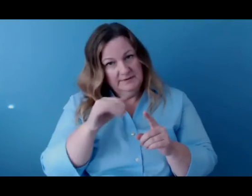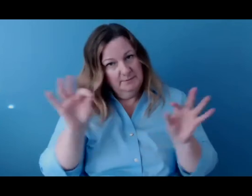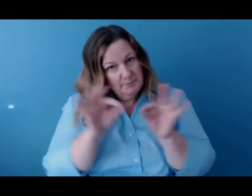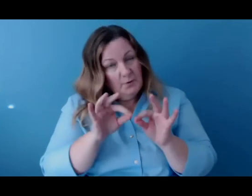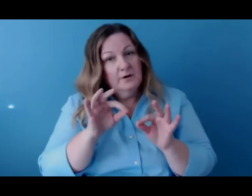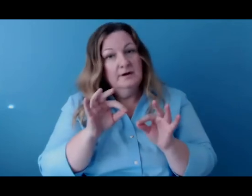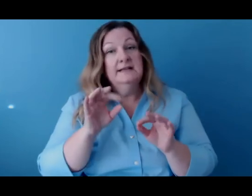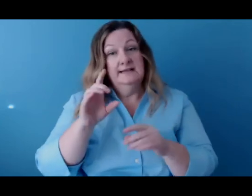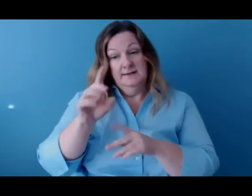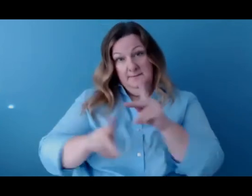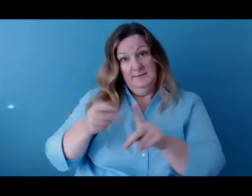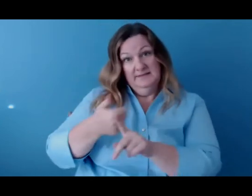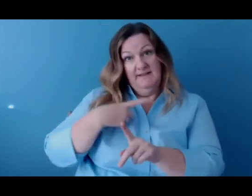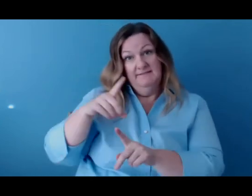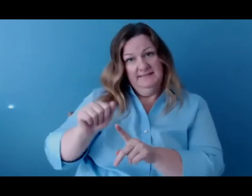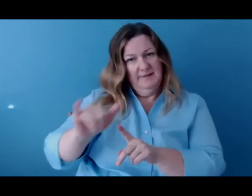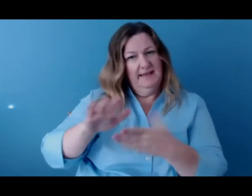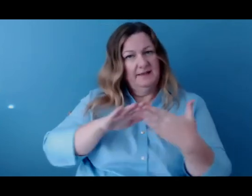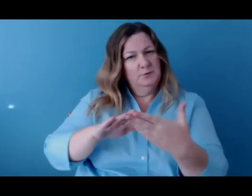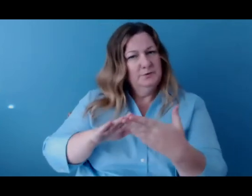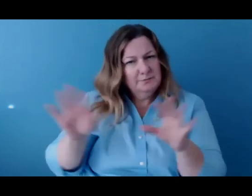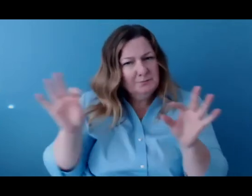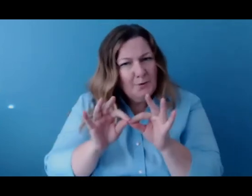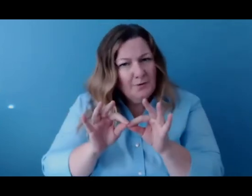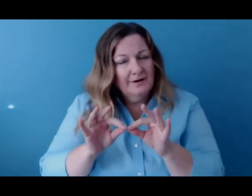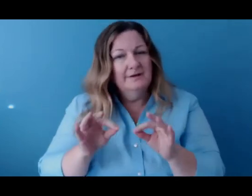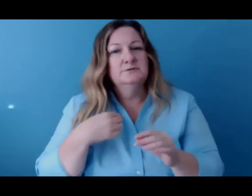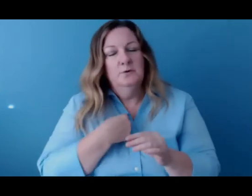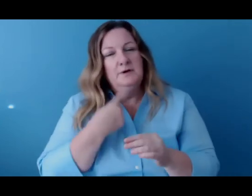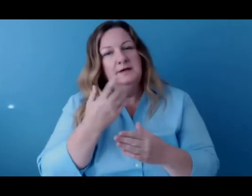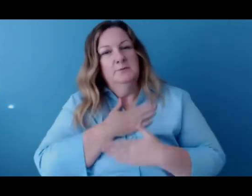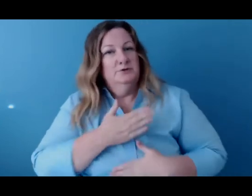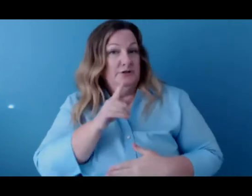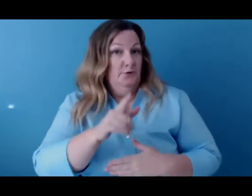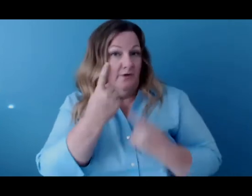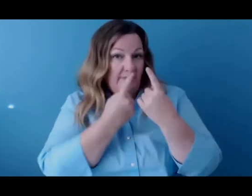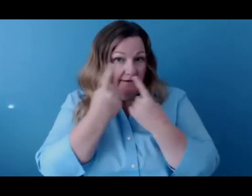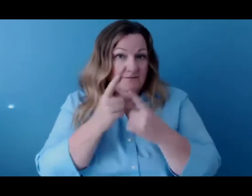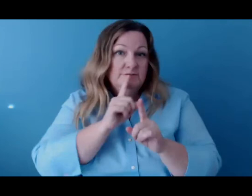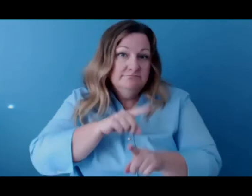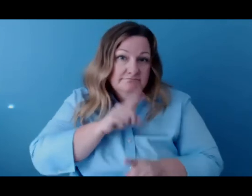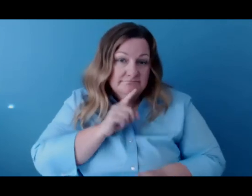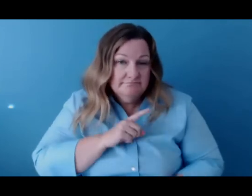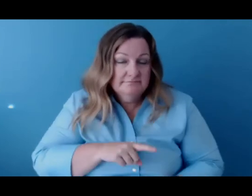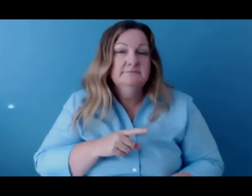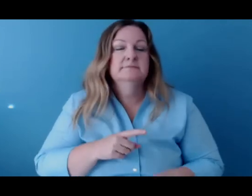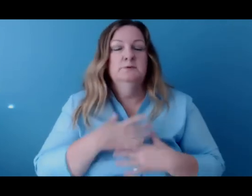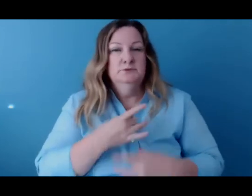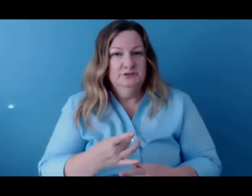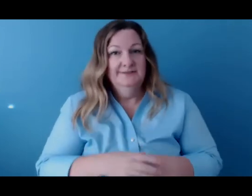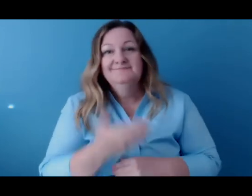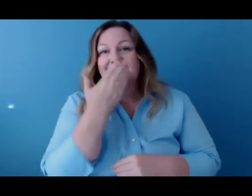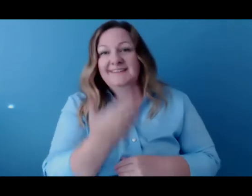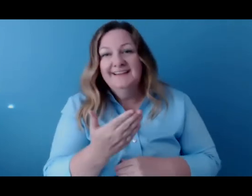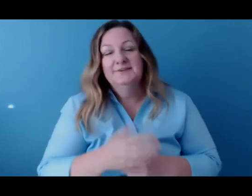some important issues coming up, and your thoughtful approach to it is greatly appreciated. So thank you so much.